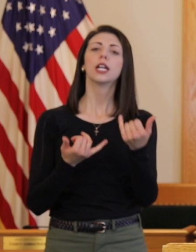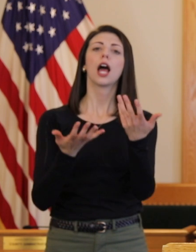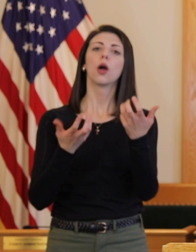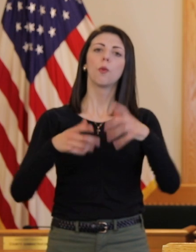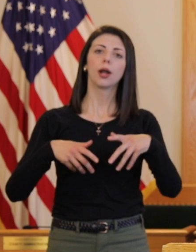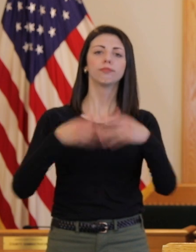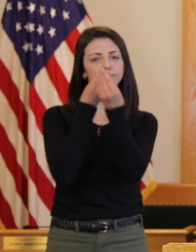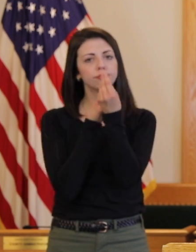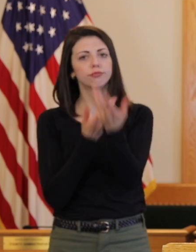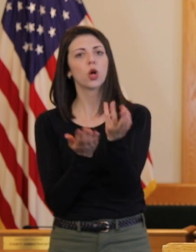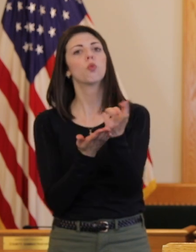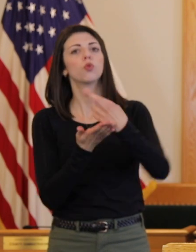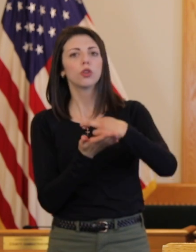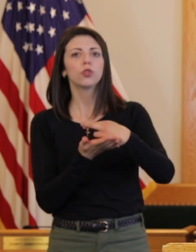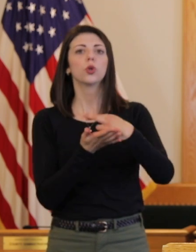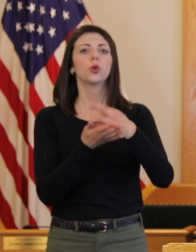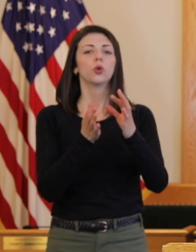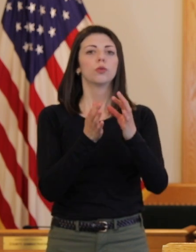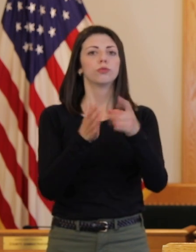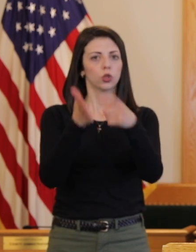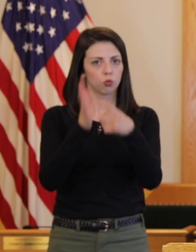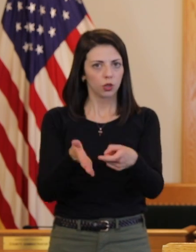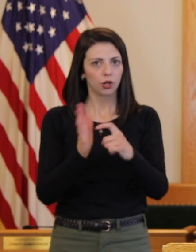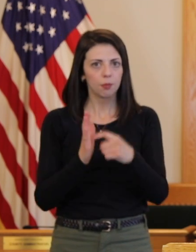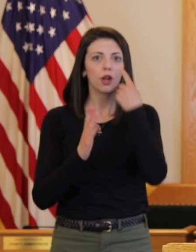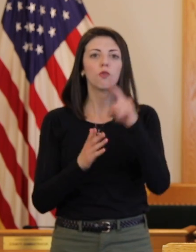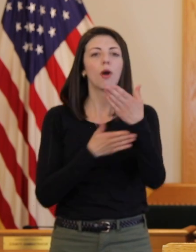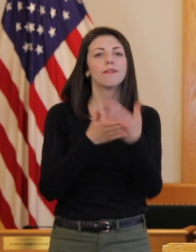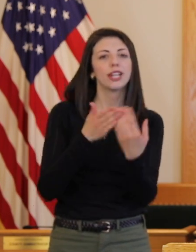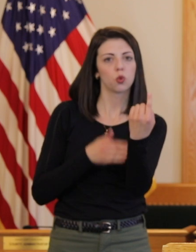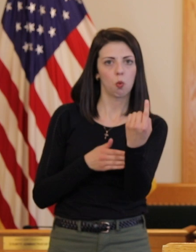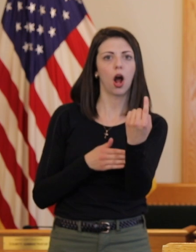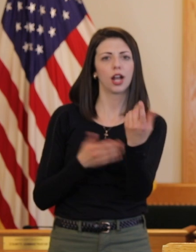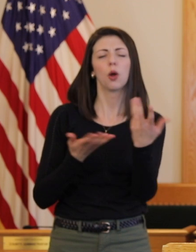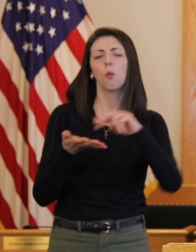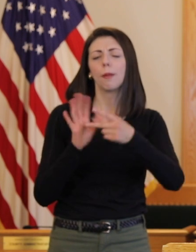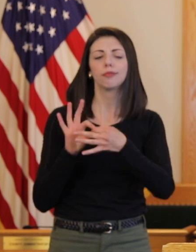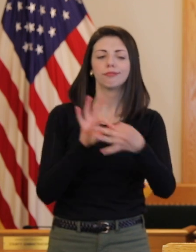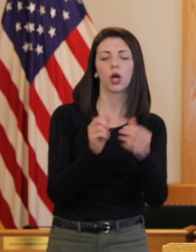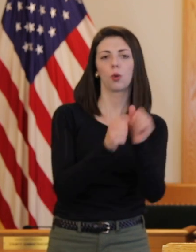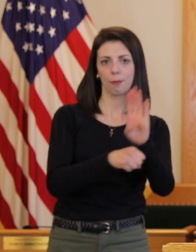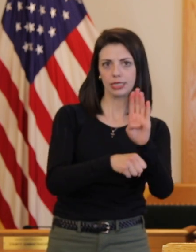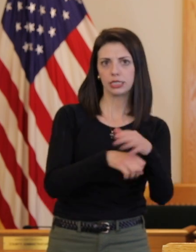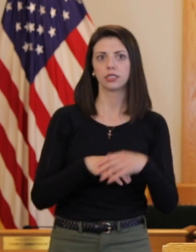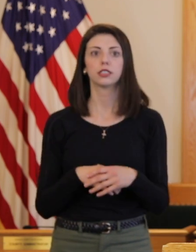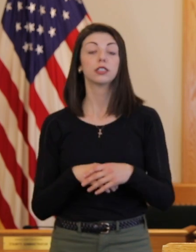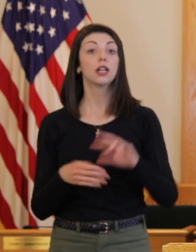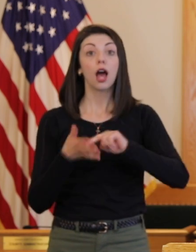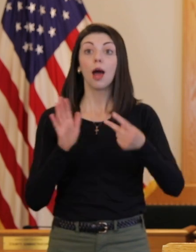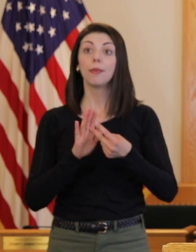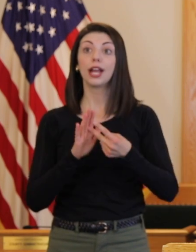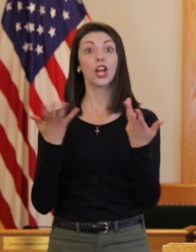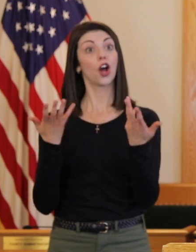to review the criteria for the Phase 1 reopening, especially what that means for businesses. It doesn't mean that you can just hang a sign on